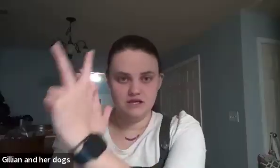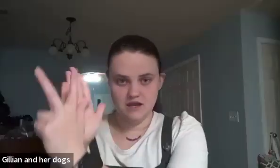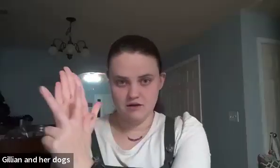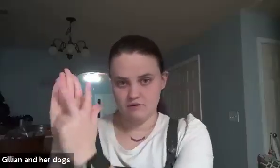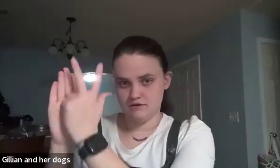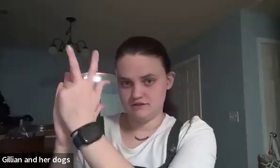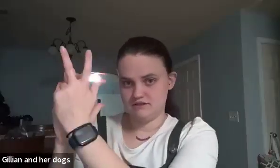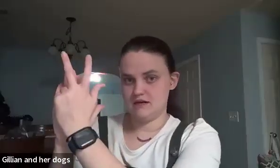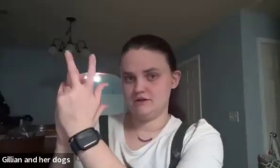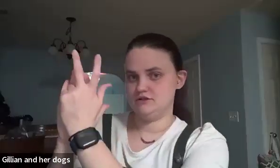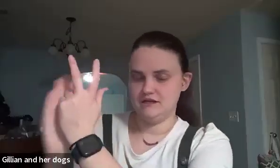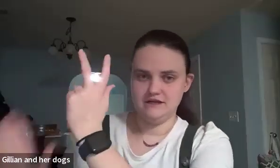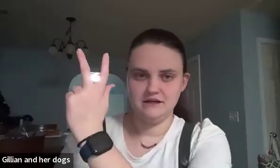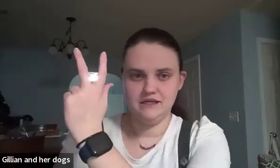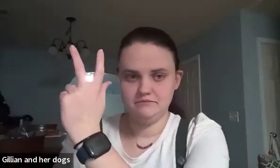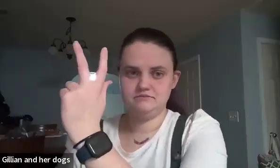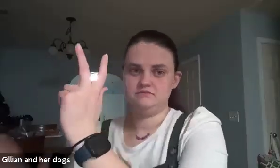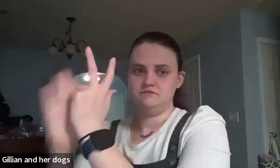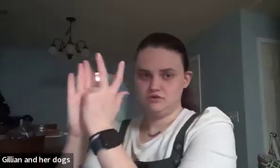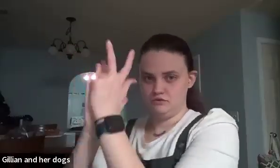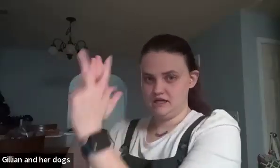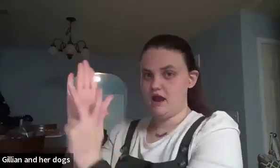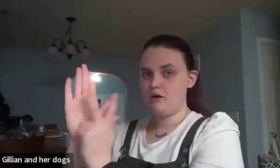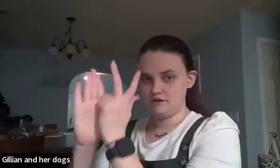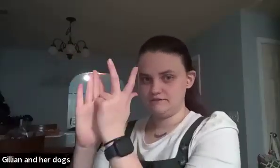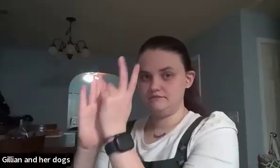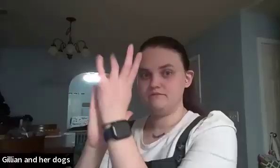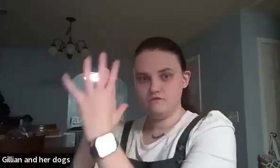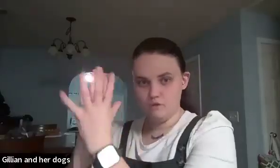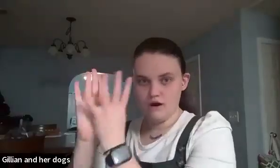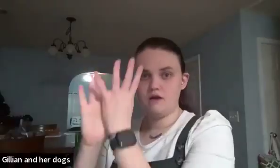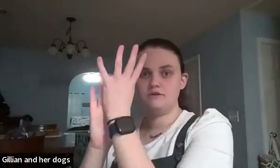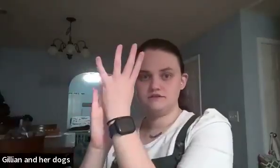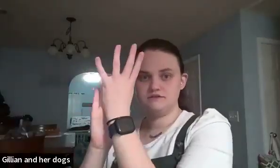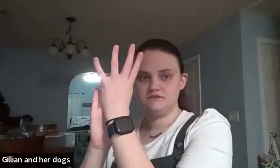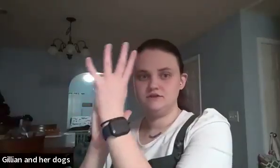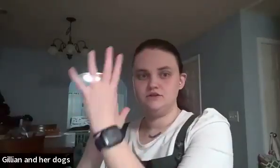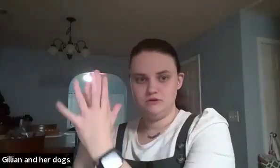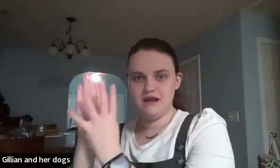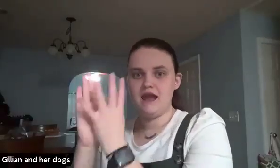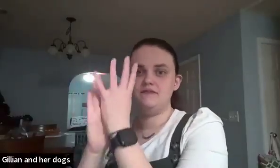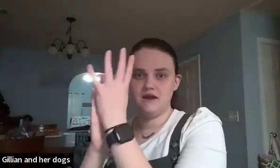3 hours. I'm going to turn it again. I keep 3 hours, 4 hours. You can add